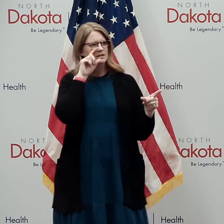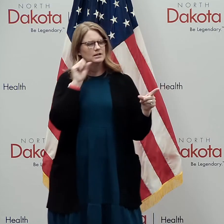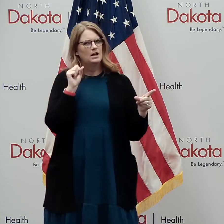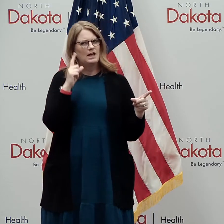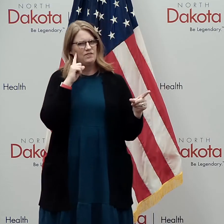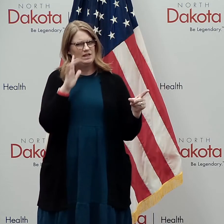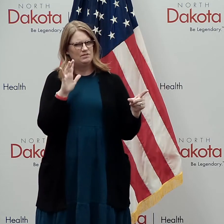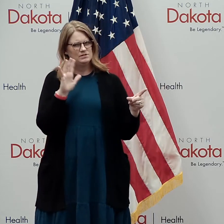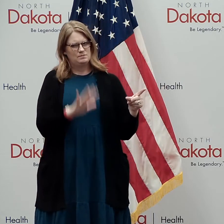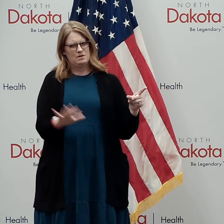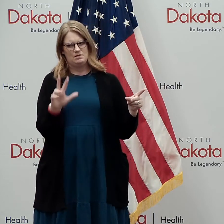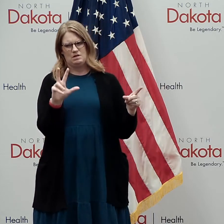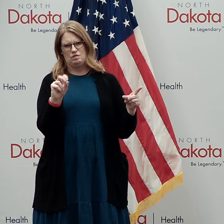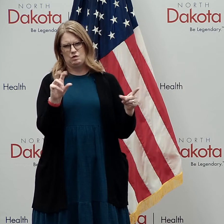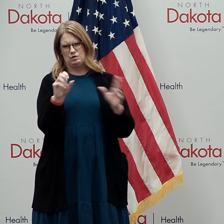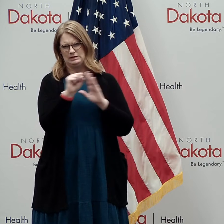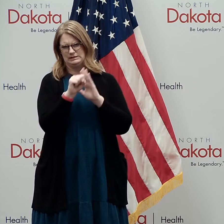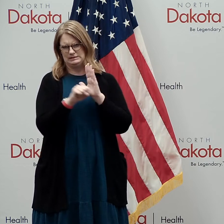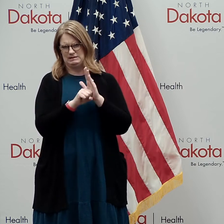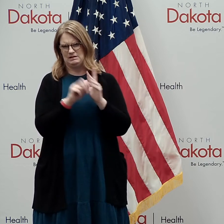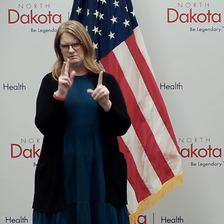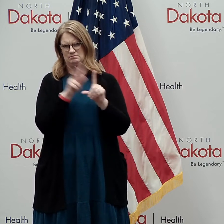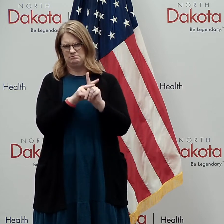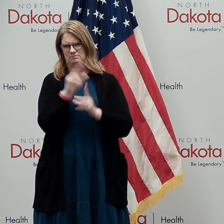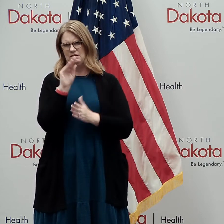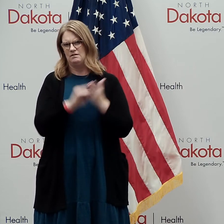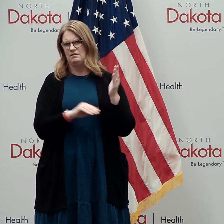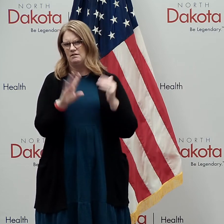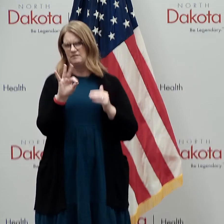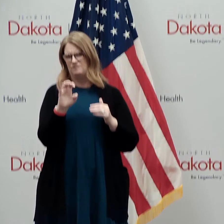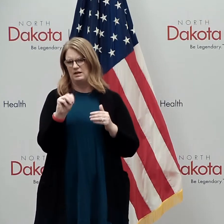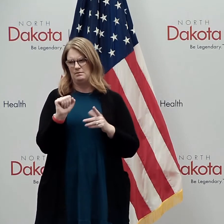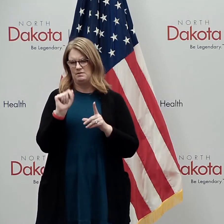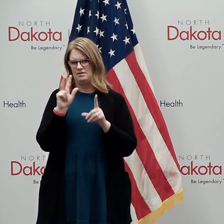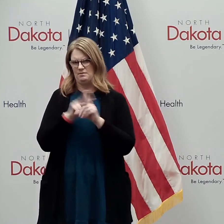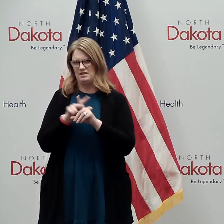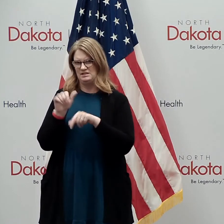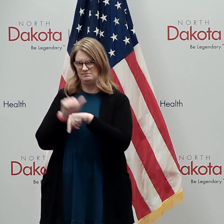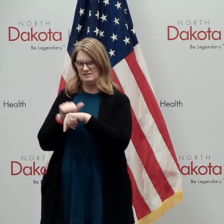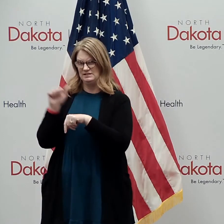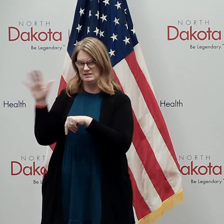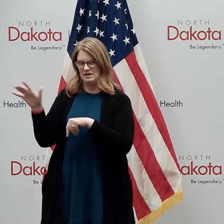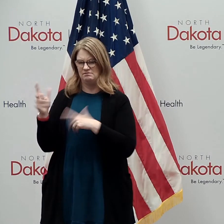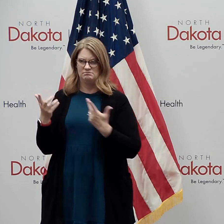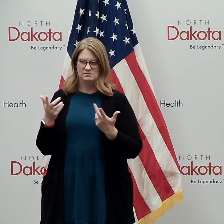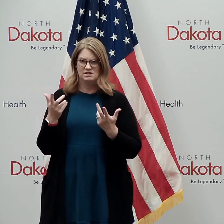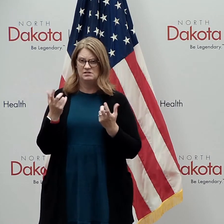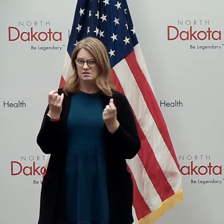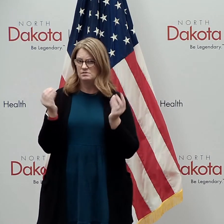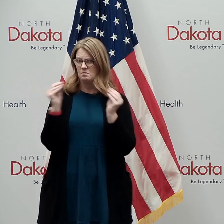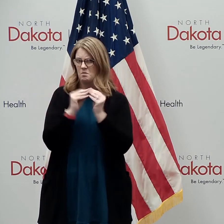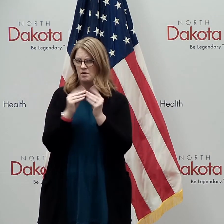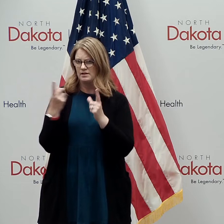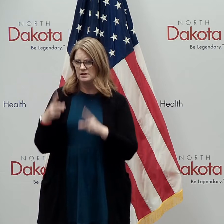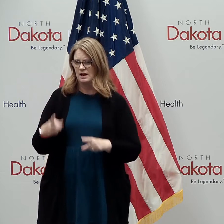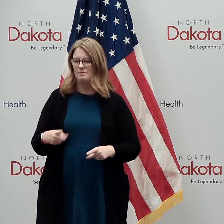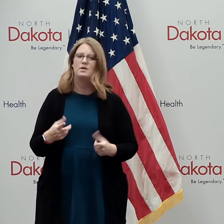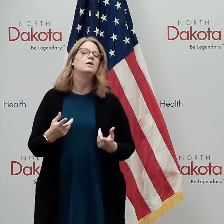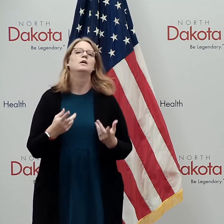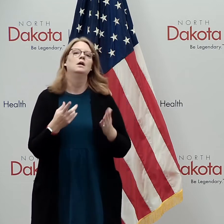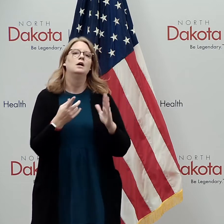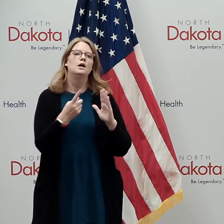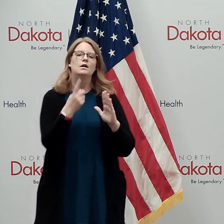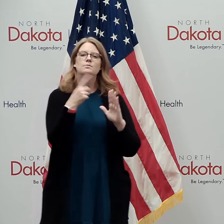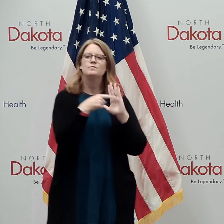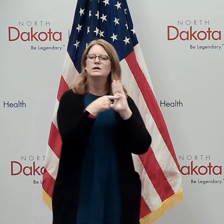30 states that have submitted their FEMA applications, so there's a bunch to go yet. But if you look at, like say for